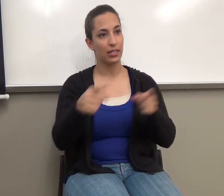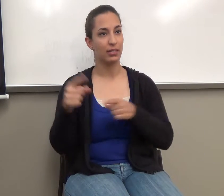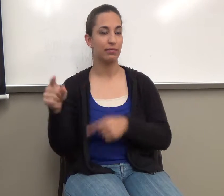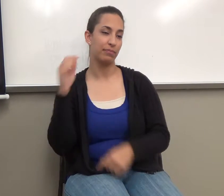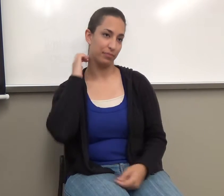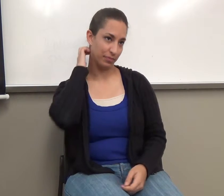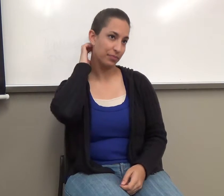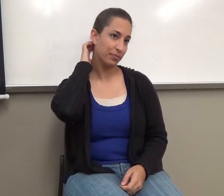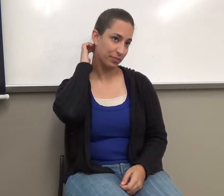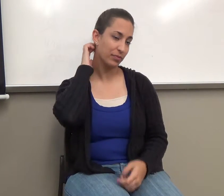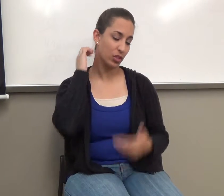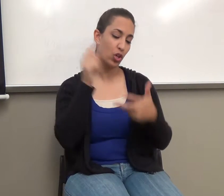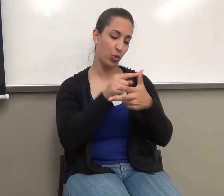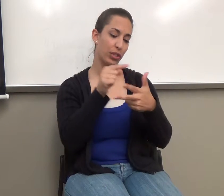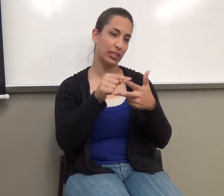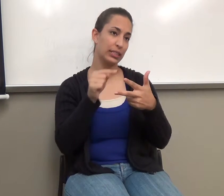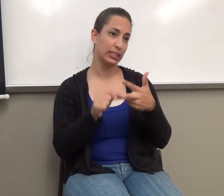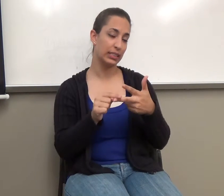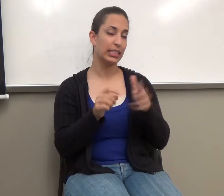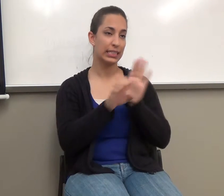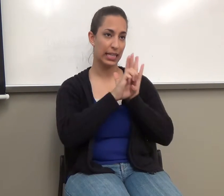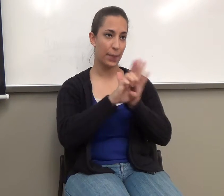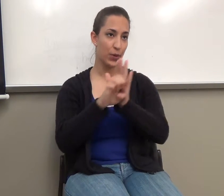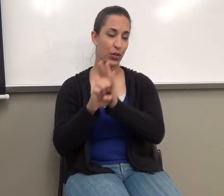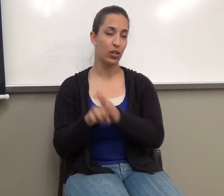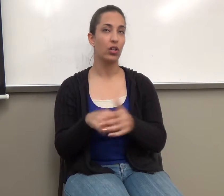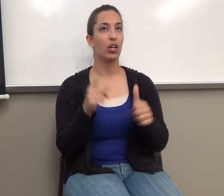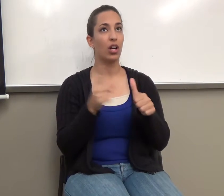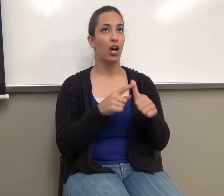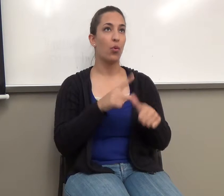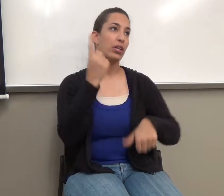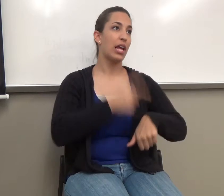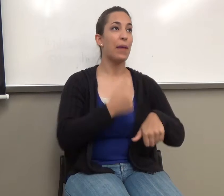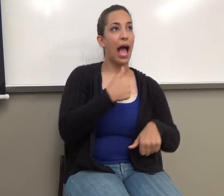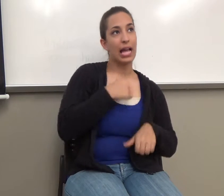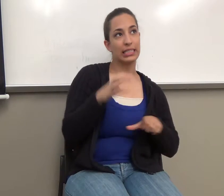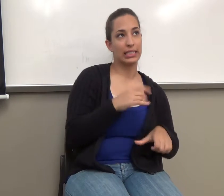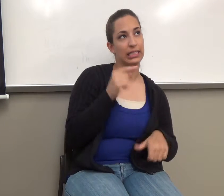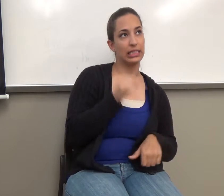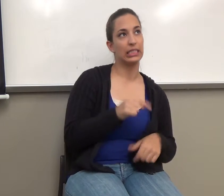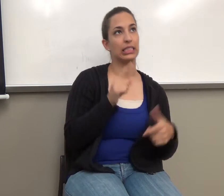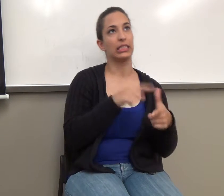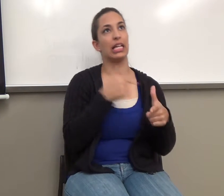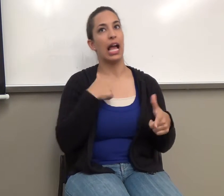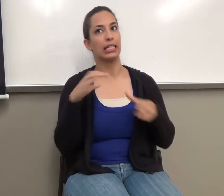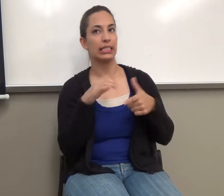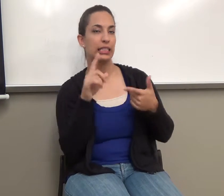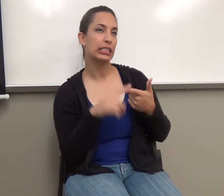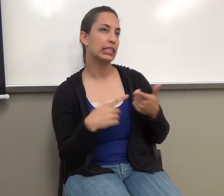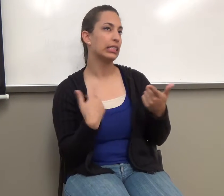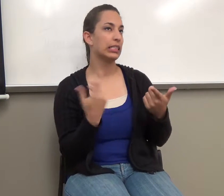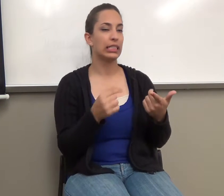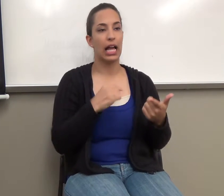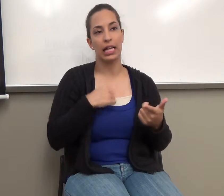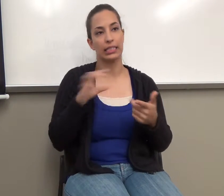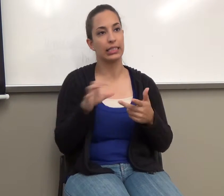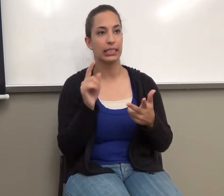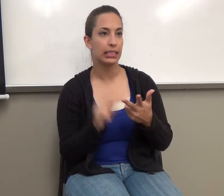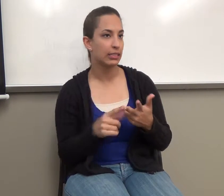3 examples of this are the time I did this, the time I did this, and the time I did this. So that's another